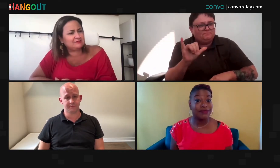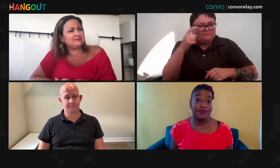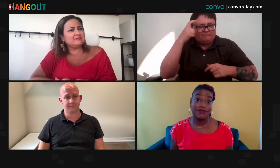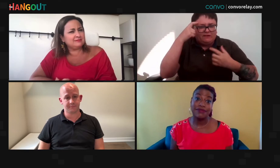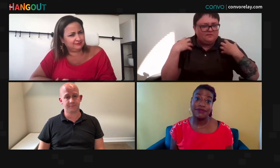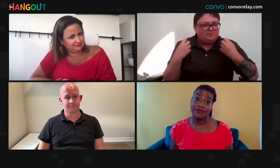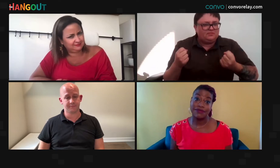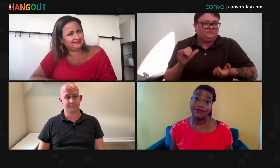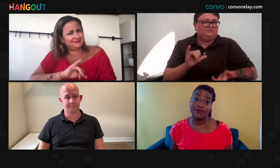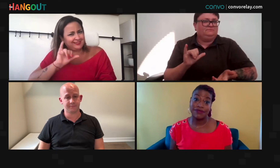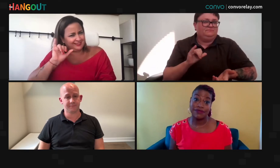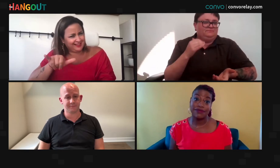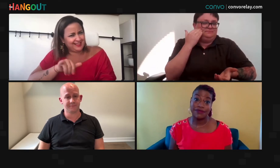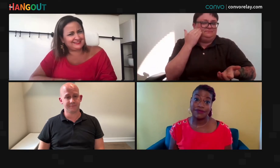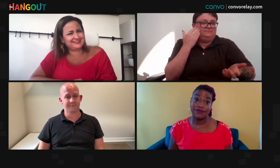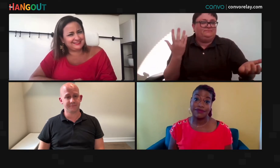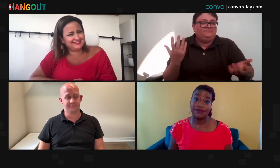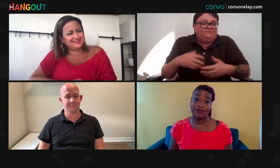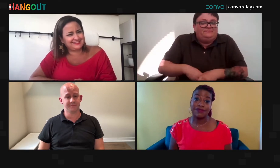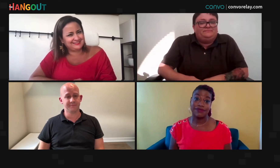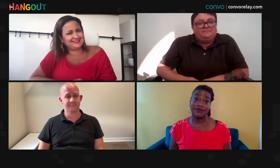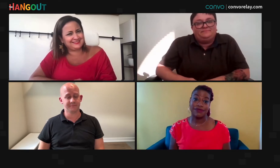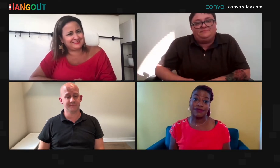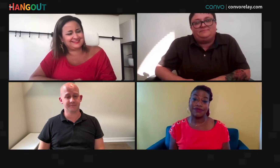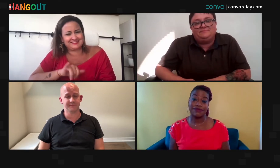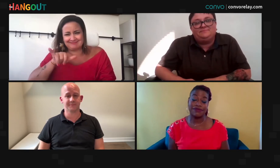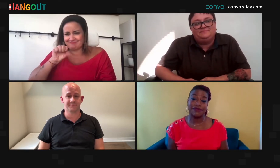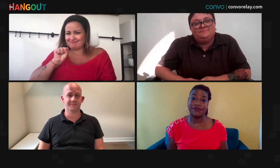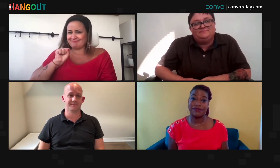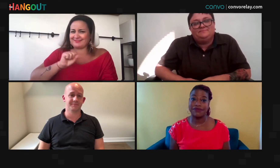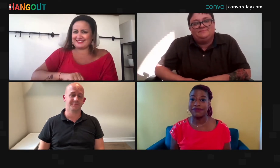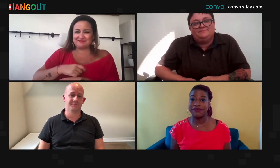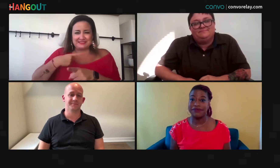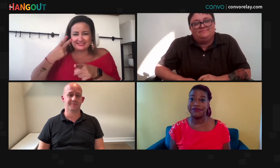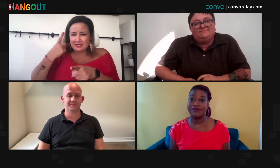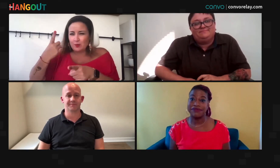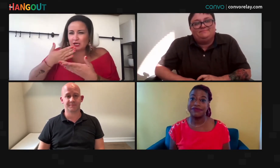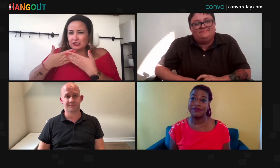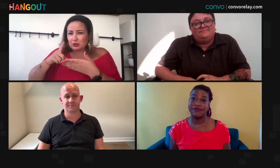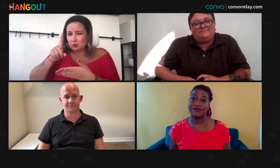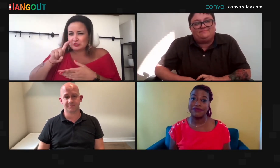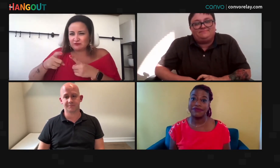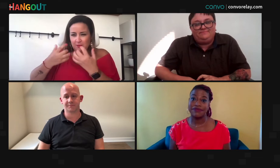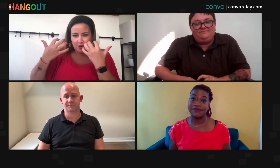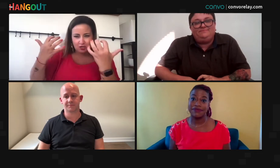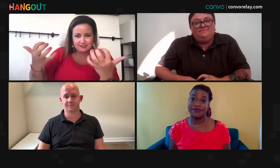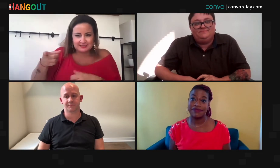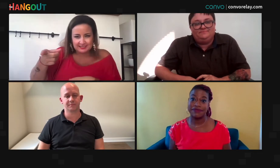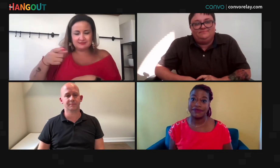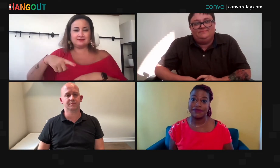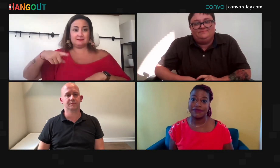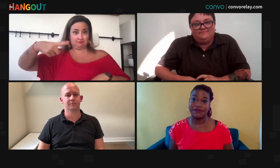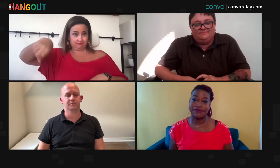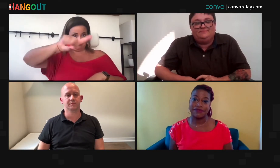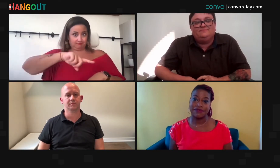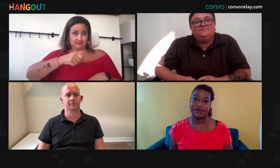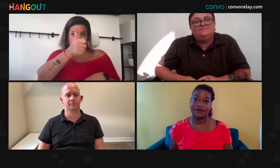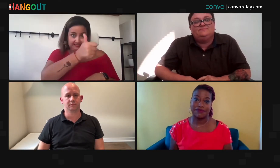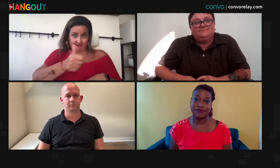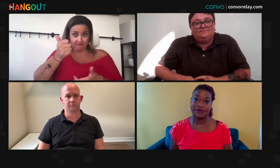have some aches and pains, you're going to go see the doctor. It's the same as mental health. This is Melissa. Absolutely. I see one good question here from the